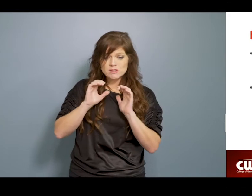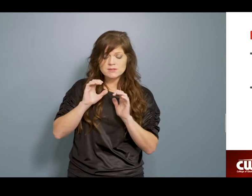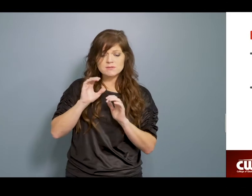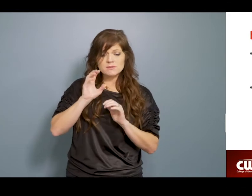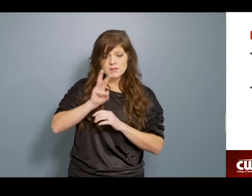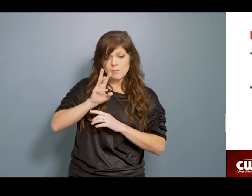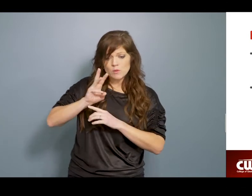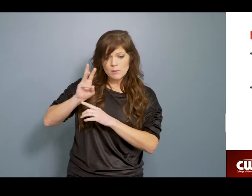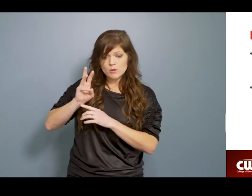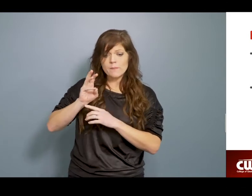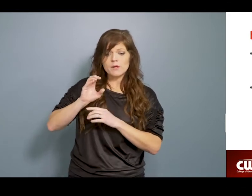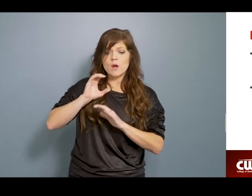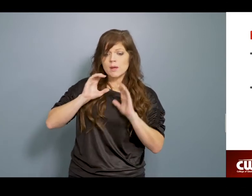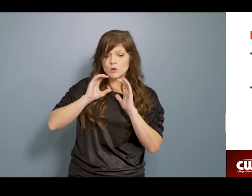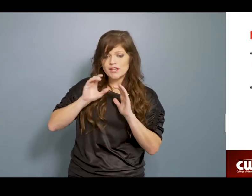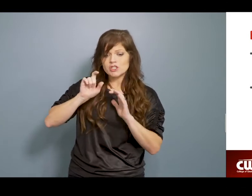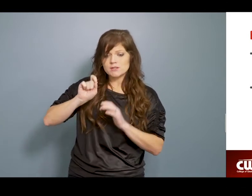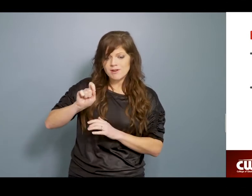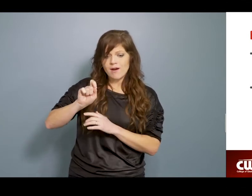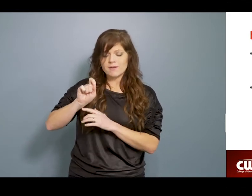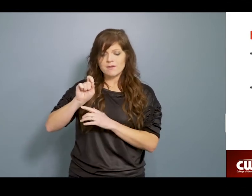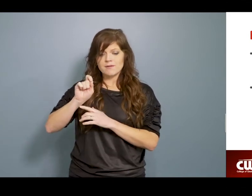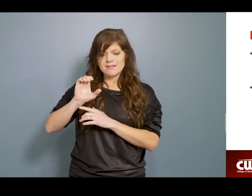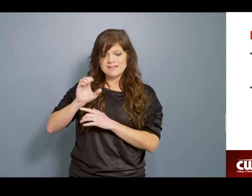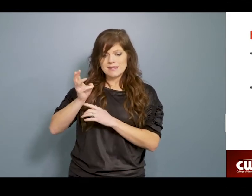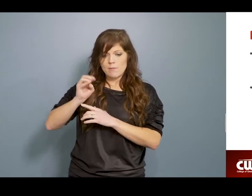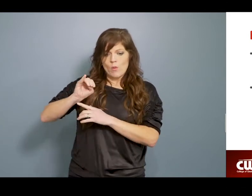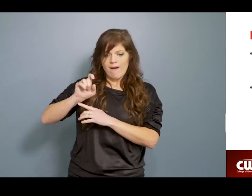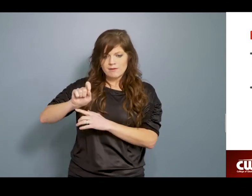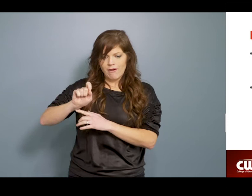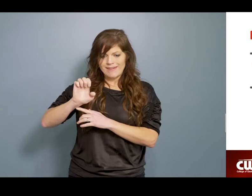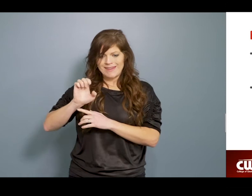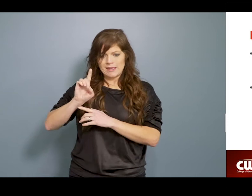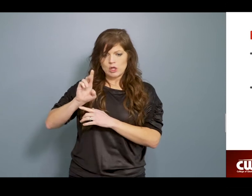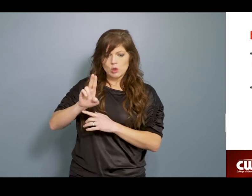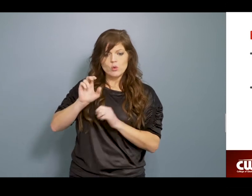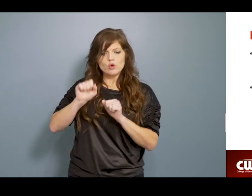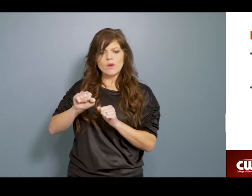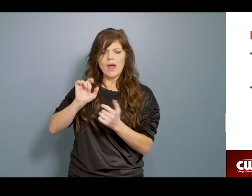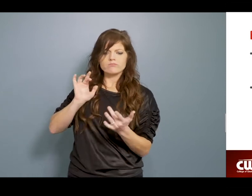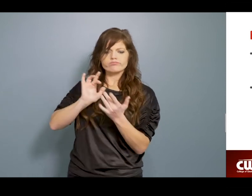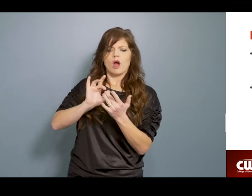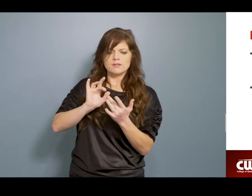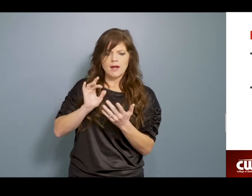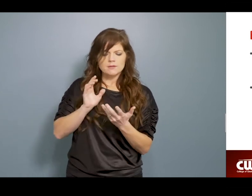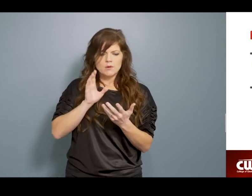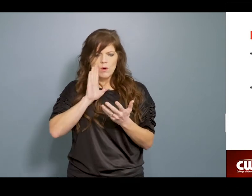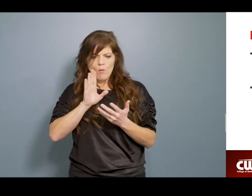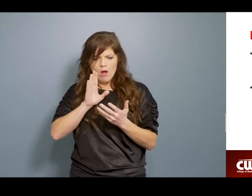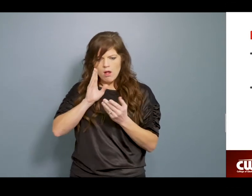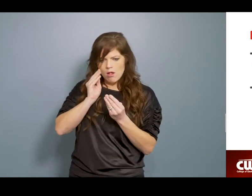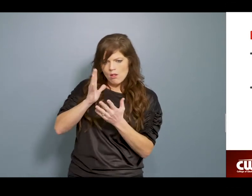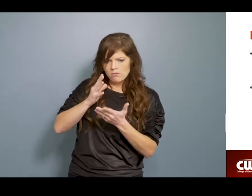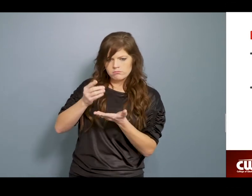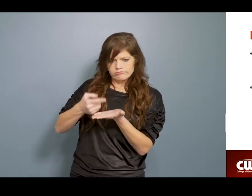communications@cwi.edu. We certainly can, we'll field those, be happy to reach back out and go forward with